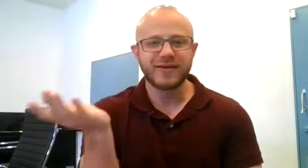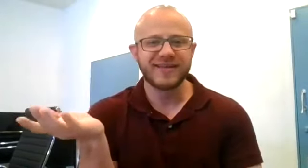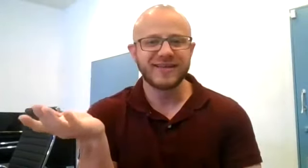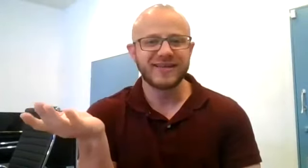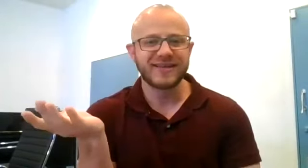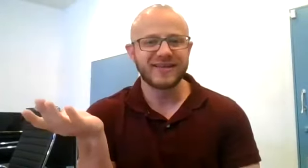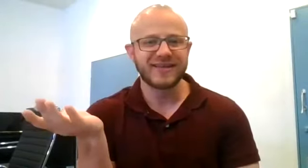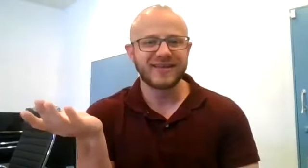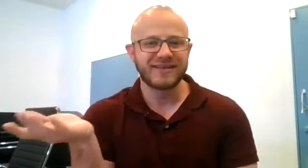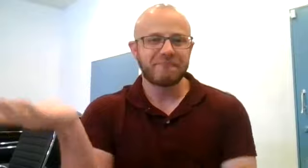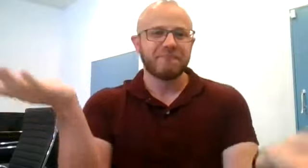have none.